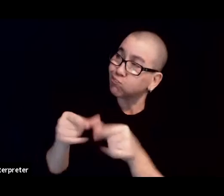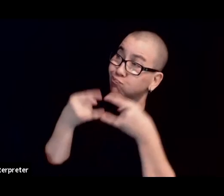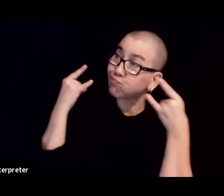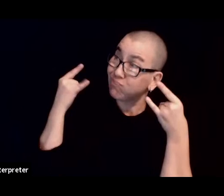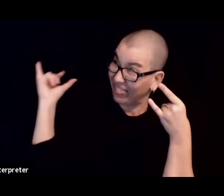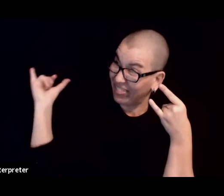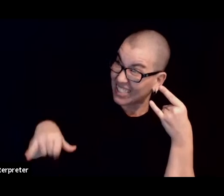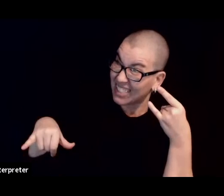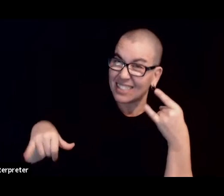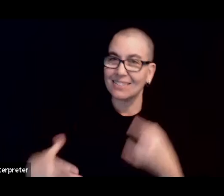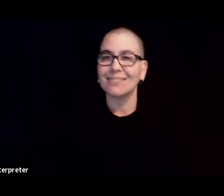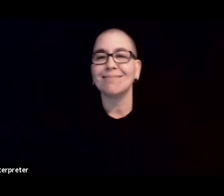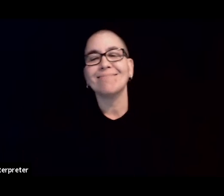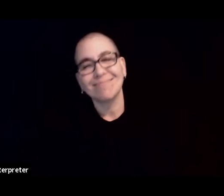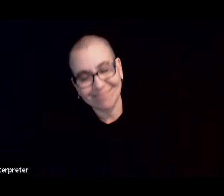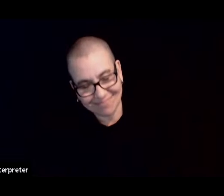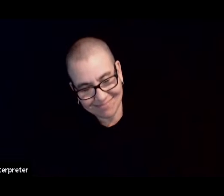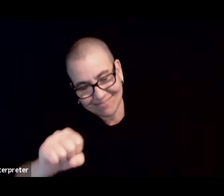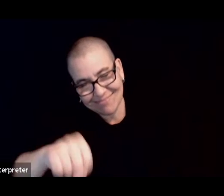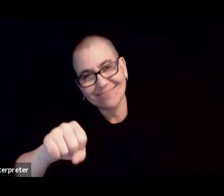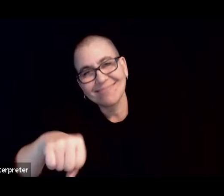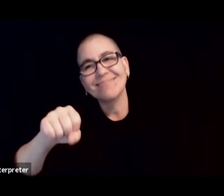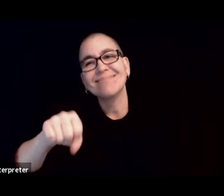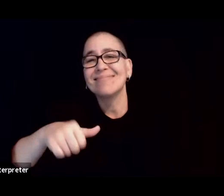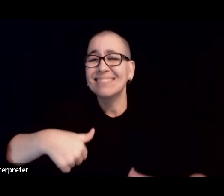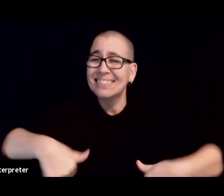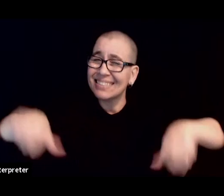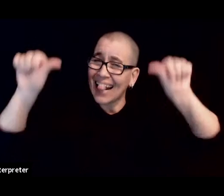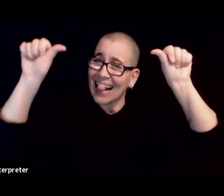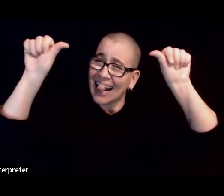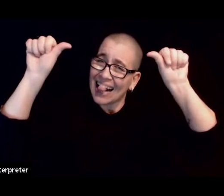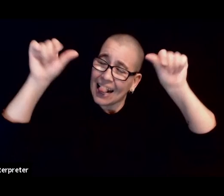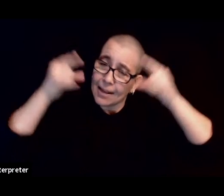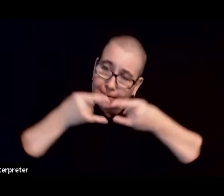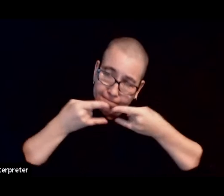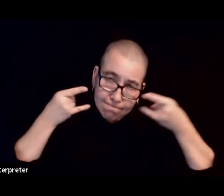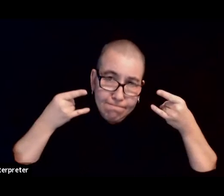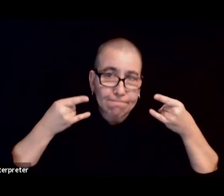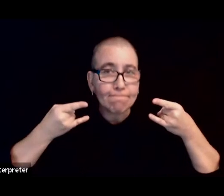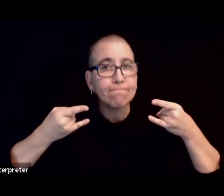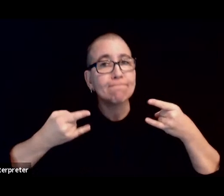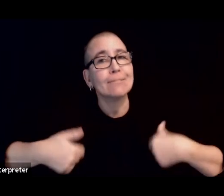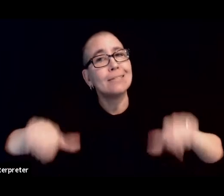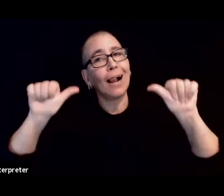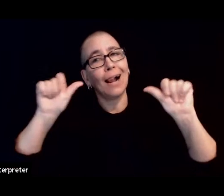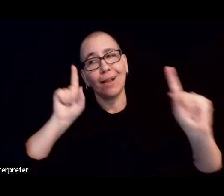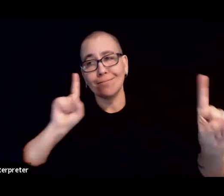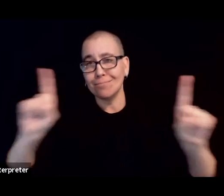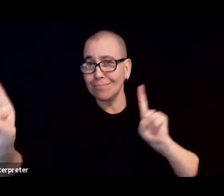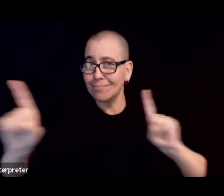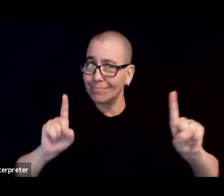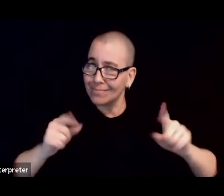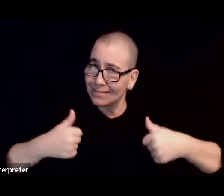engaging in those mitigation measures for the next number of months.